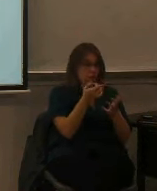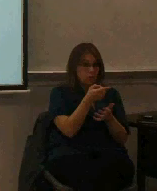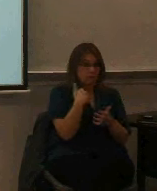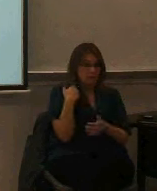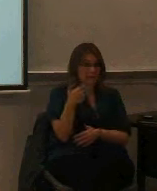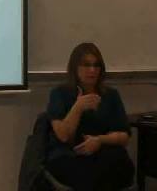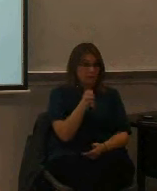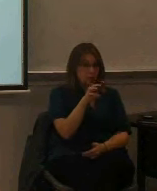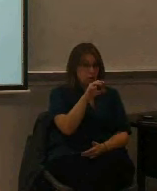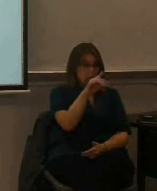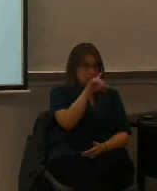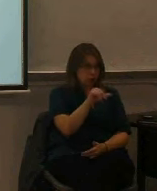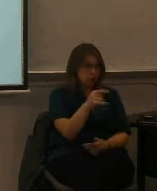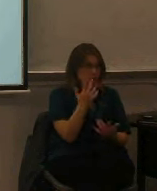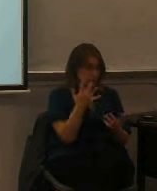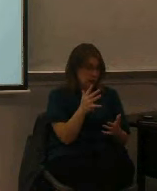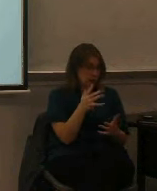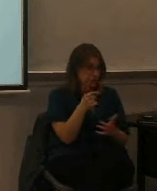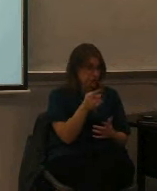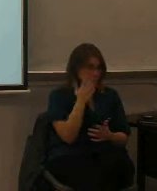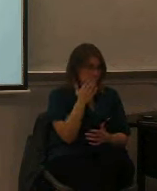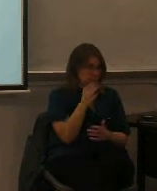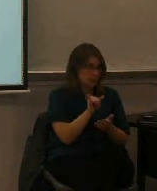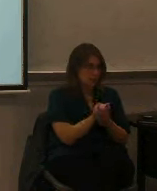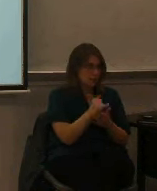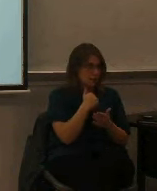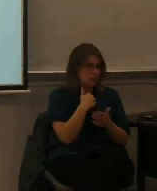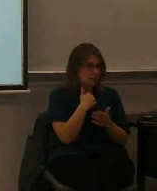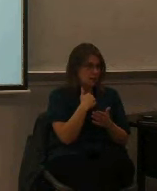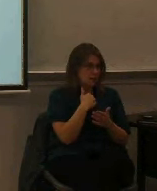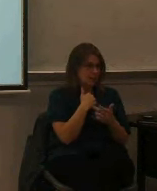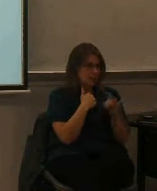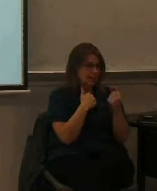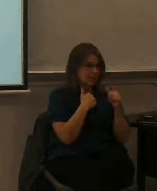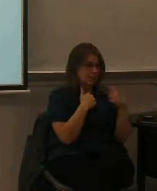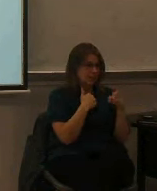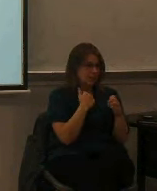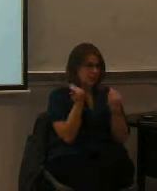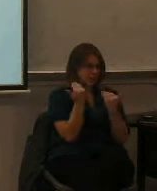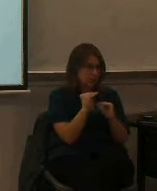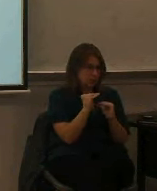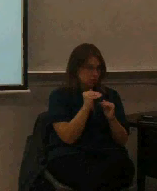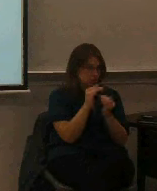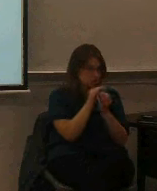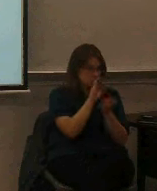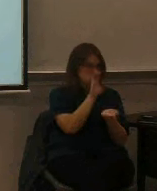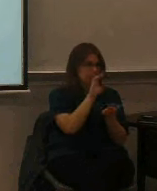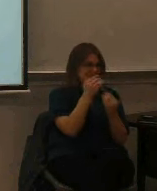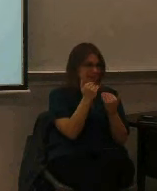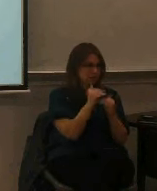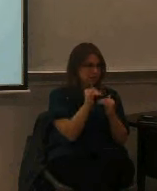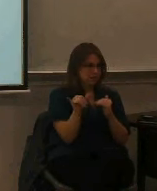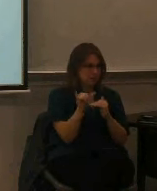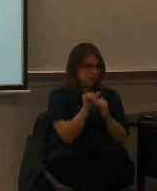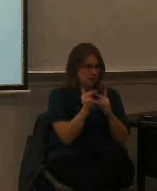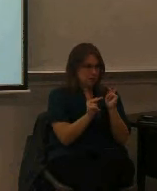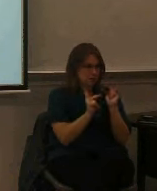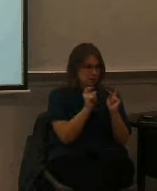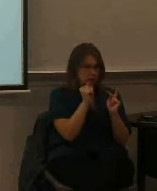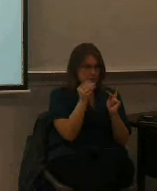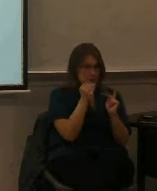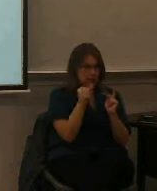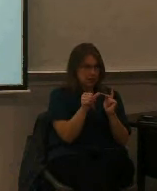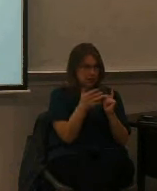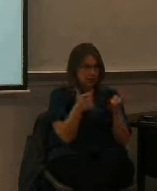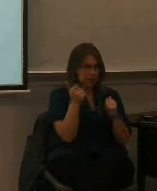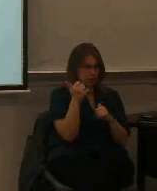fish ecology. You know that there's gauge limitation. There's a saying with people, don't eat anything bigger than your head, right? It's